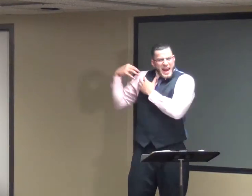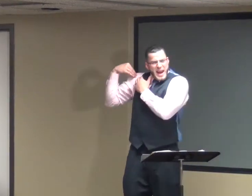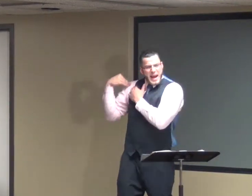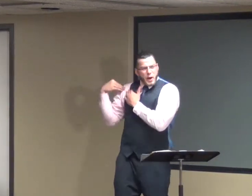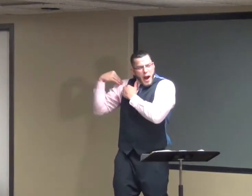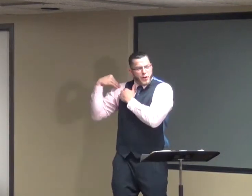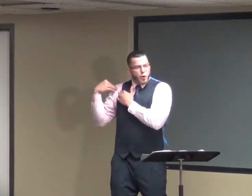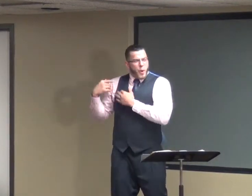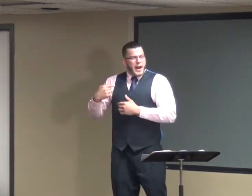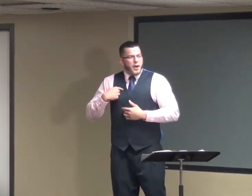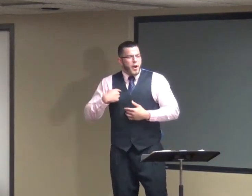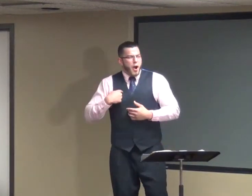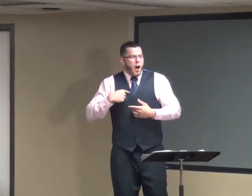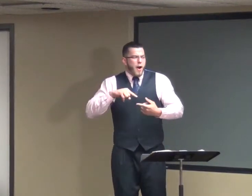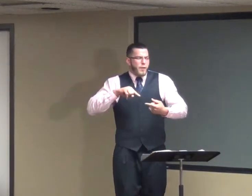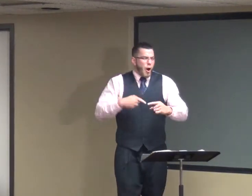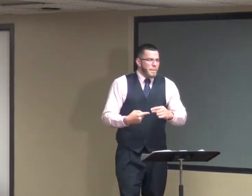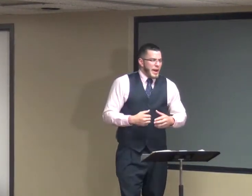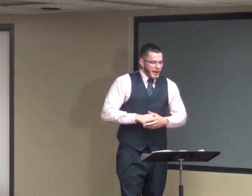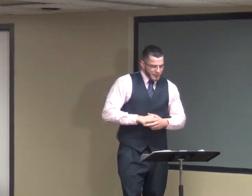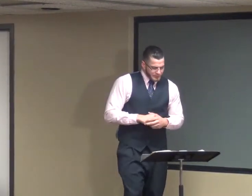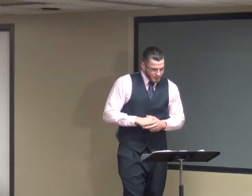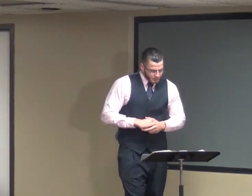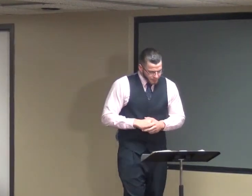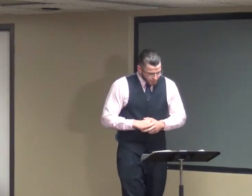he carried the weight of our pain.